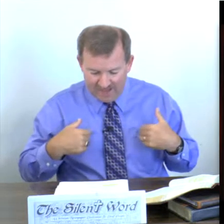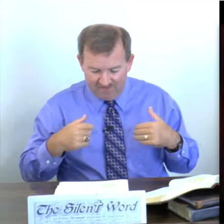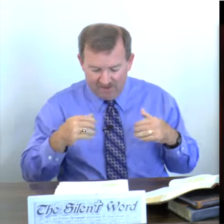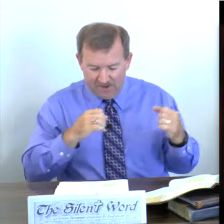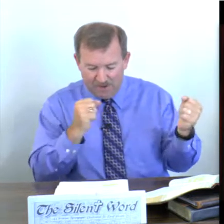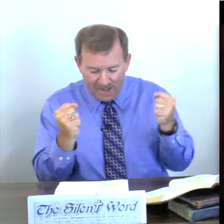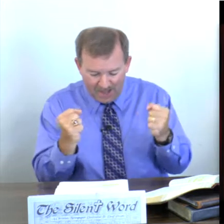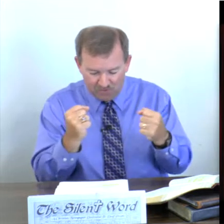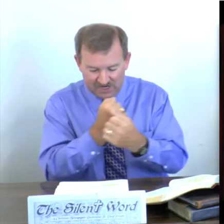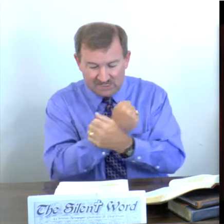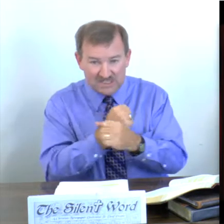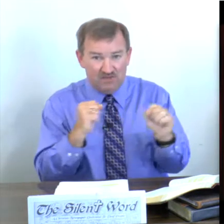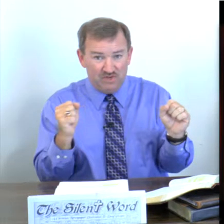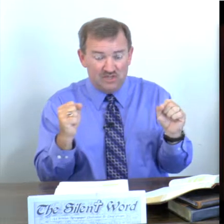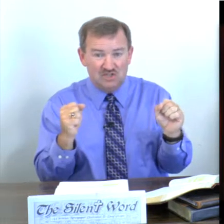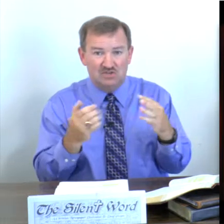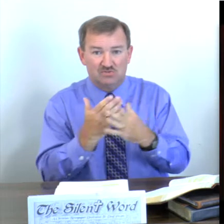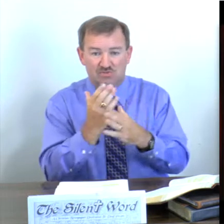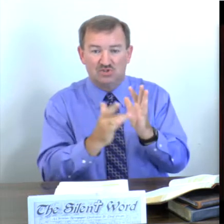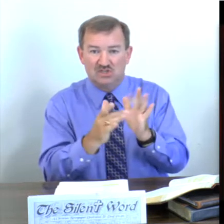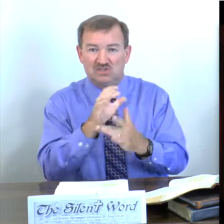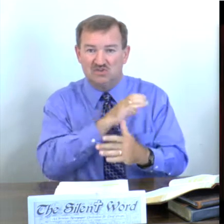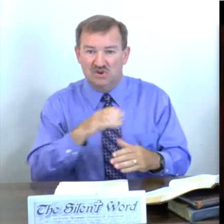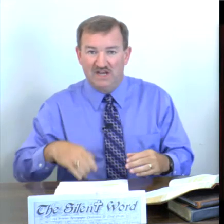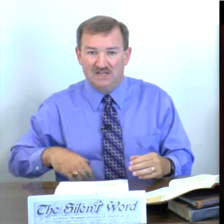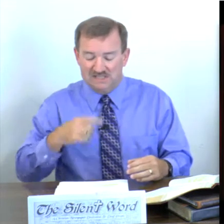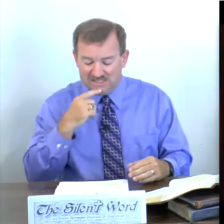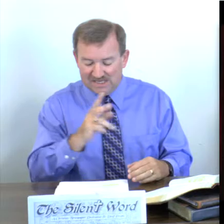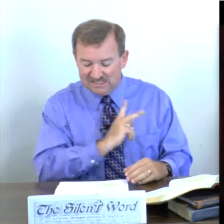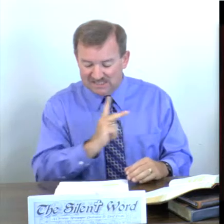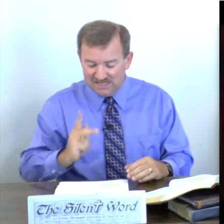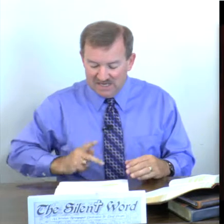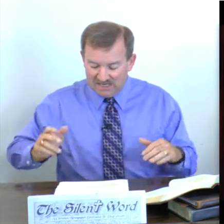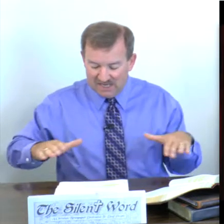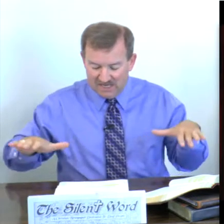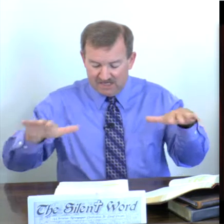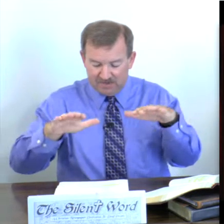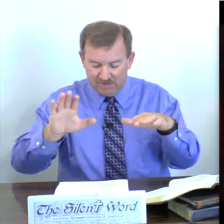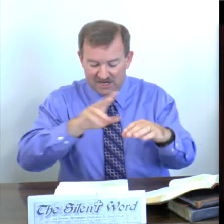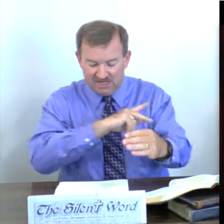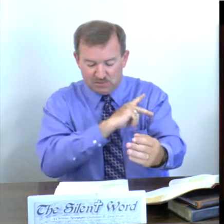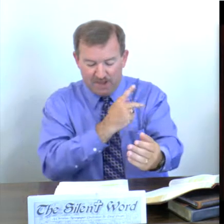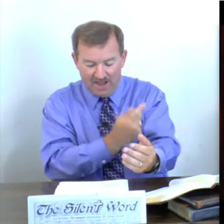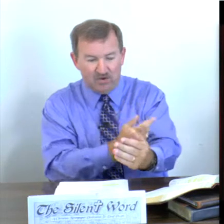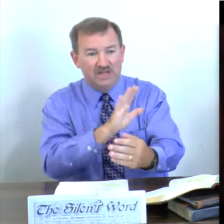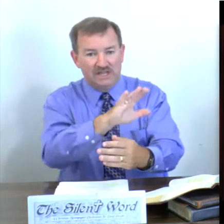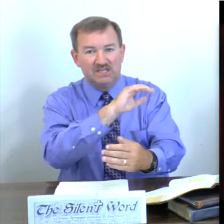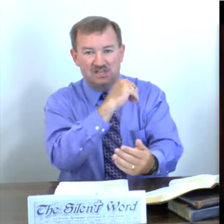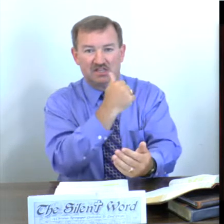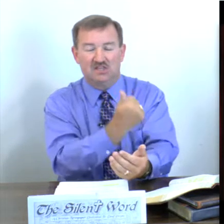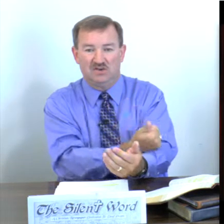We have power and salvation through Jesus Christ. It says his kingdom and his power, his